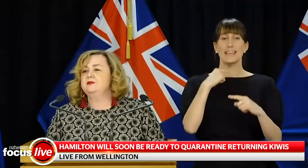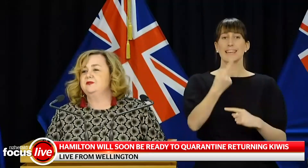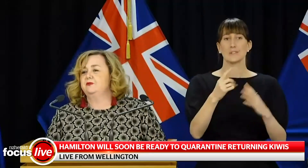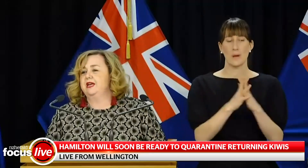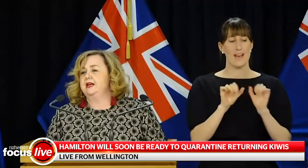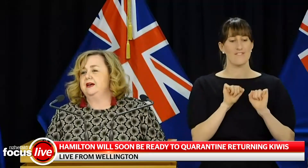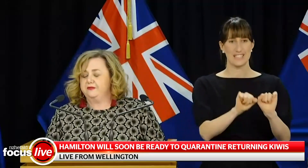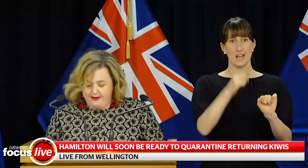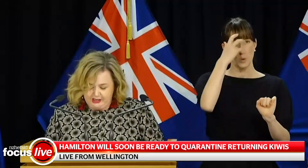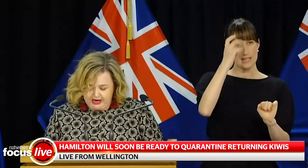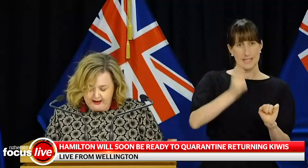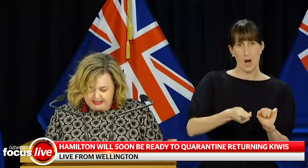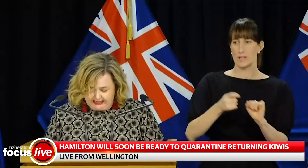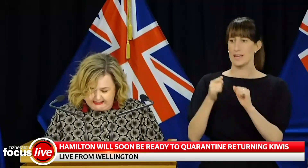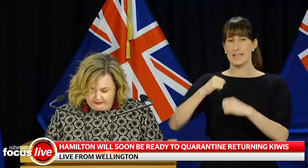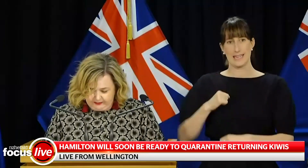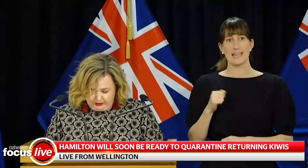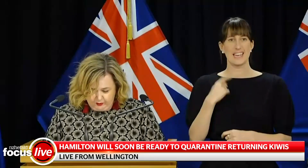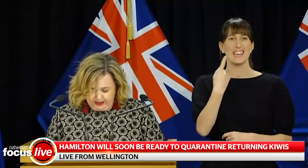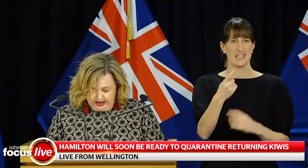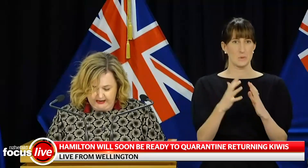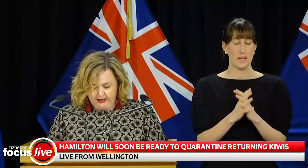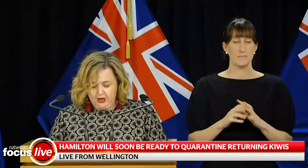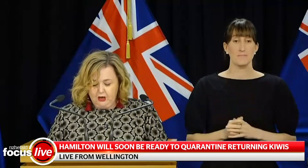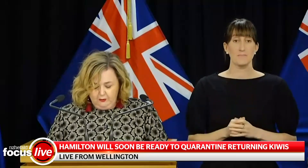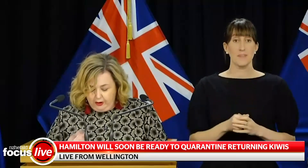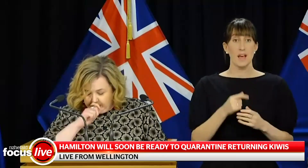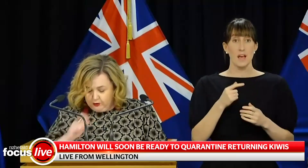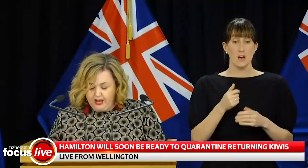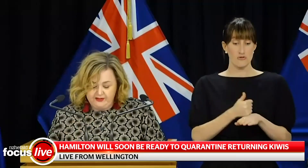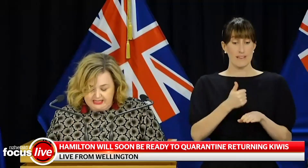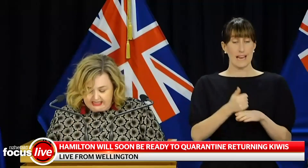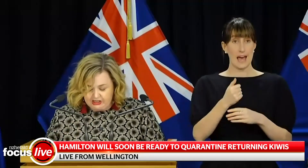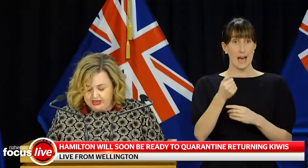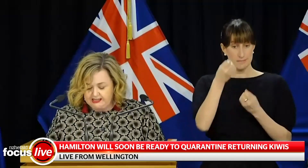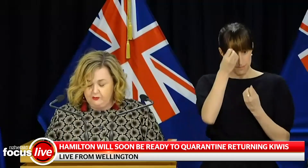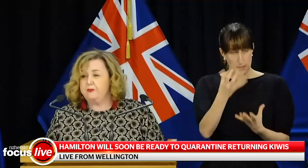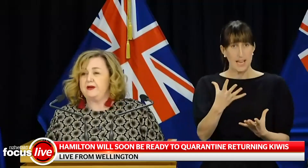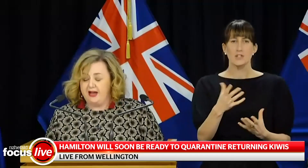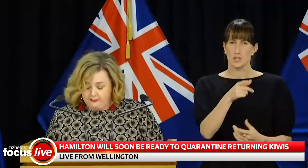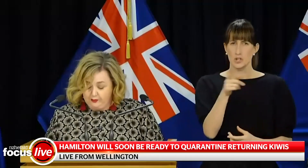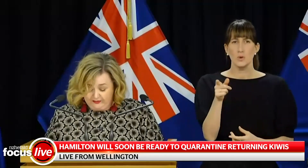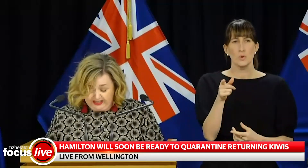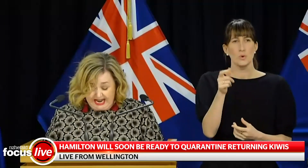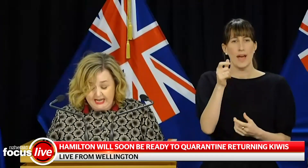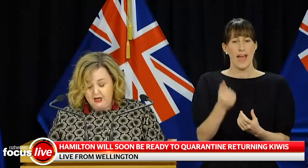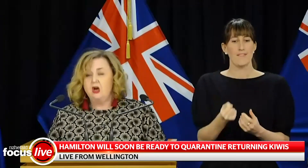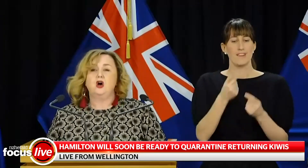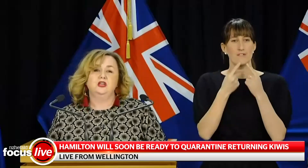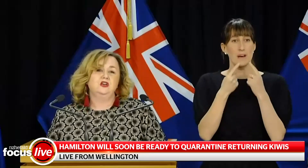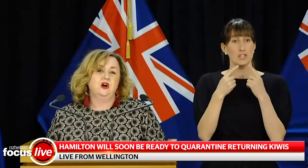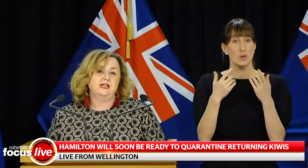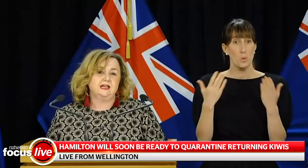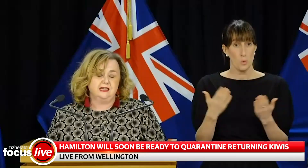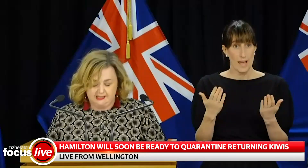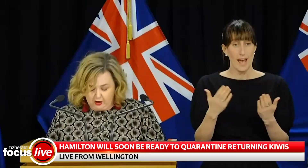In terms of the regular information updates that we've been talking about, you'll have the data sheets that will be available every day